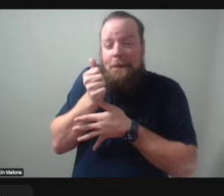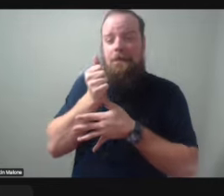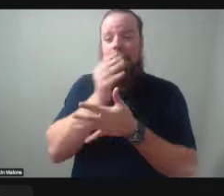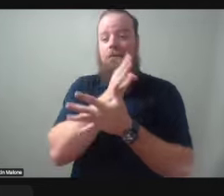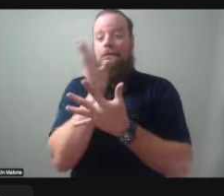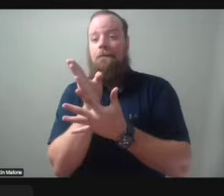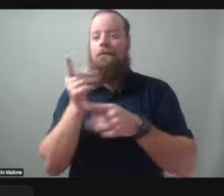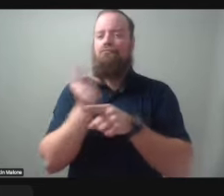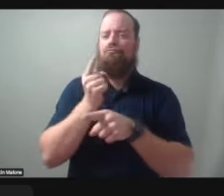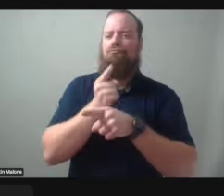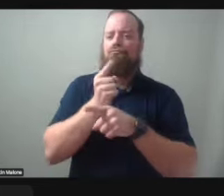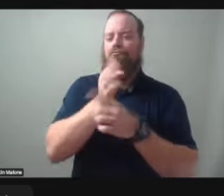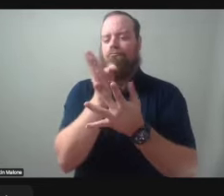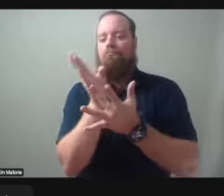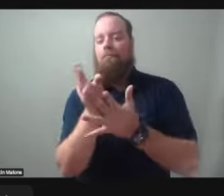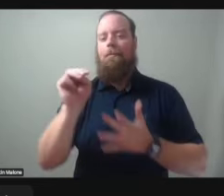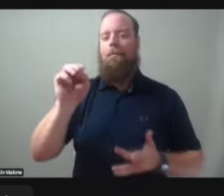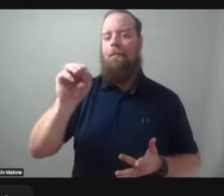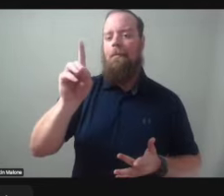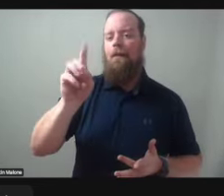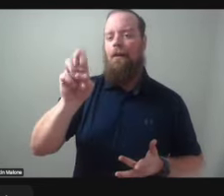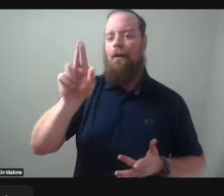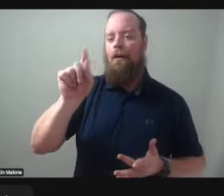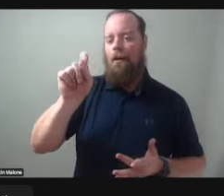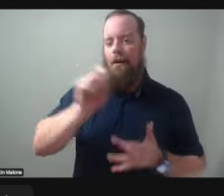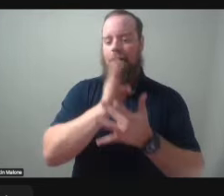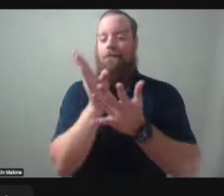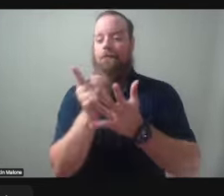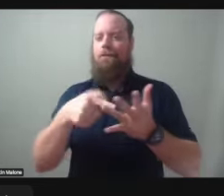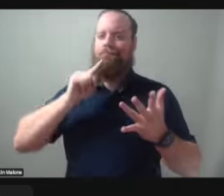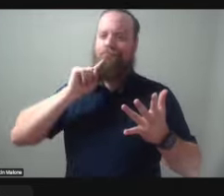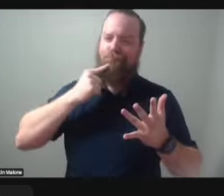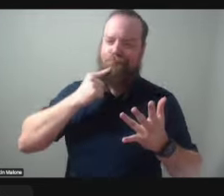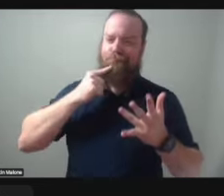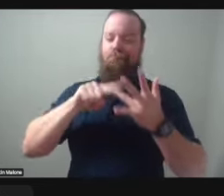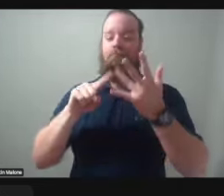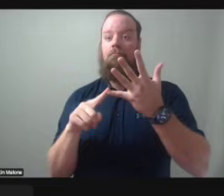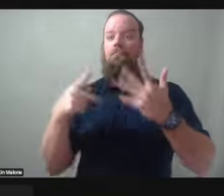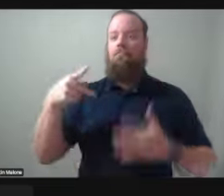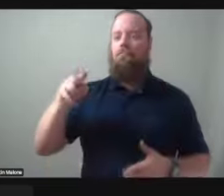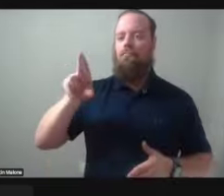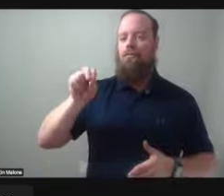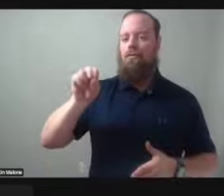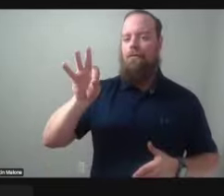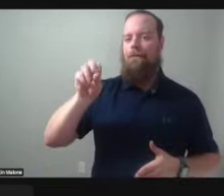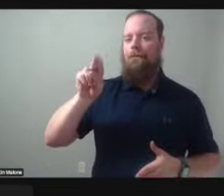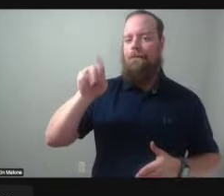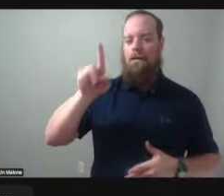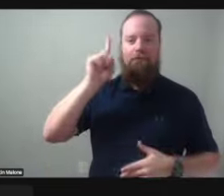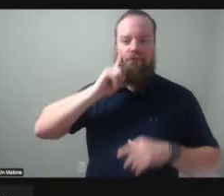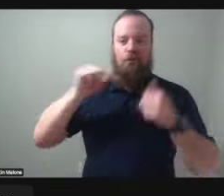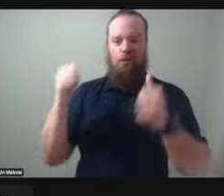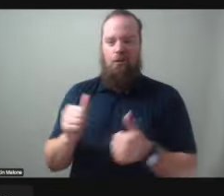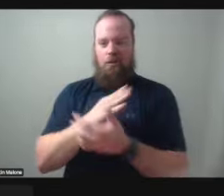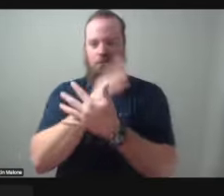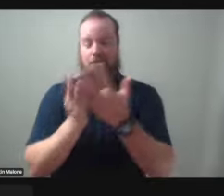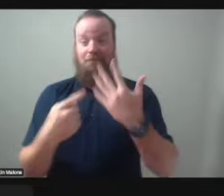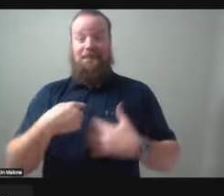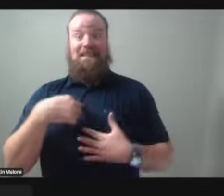bilingual. Next on the list is hard of hearing, and this as well comes with a spectrum